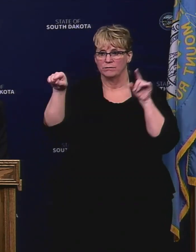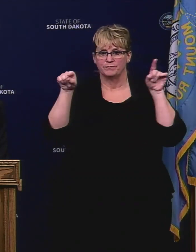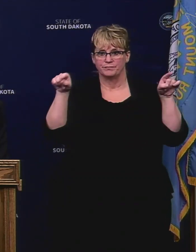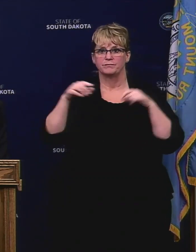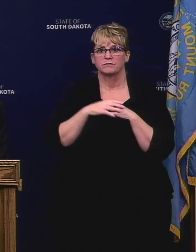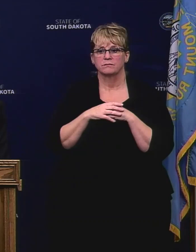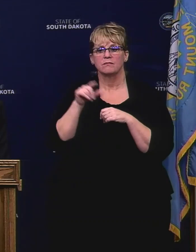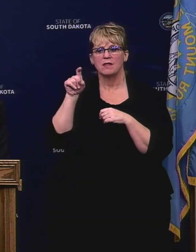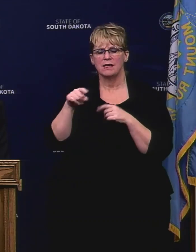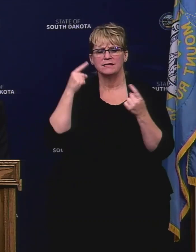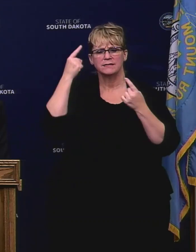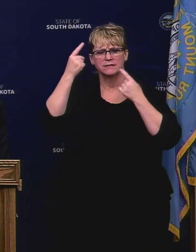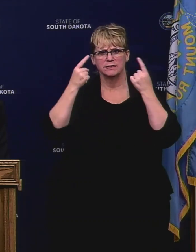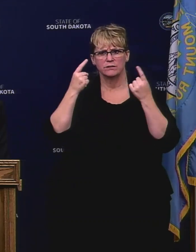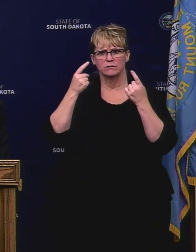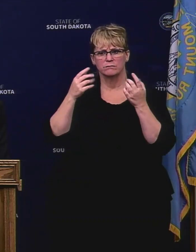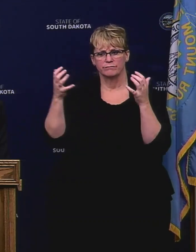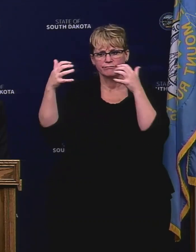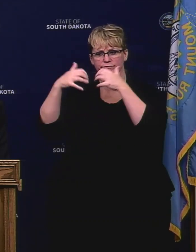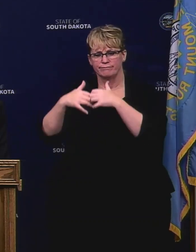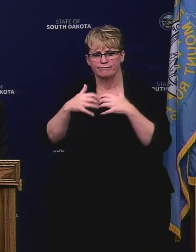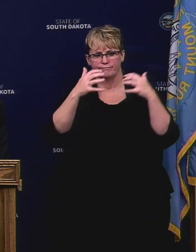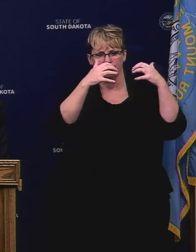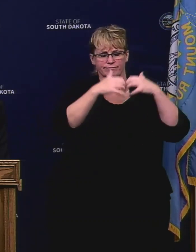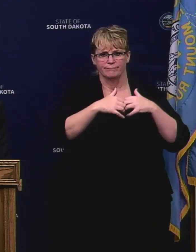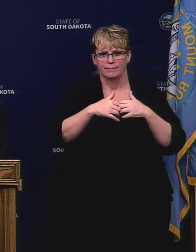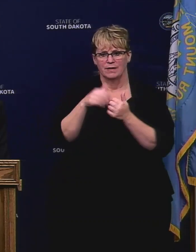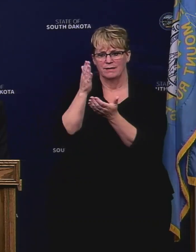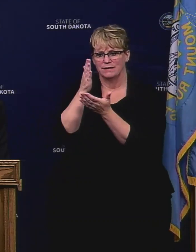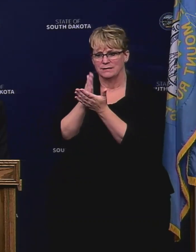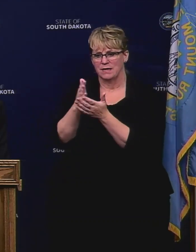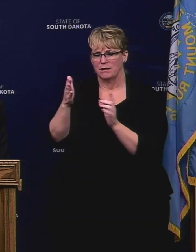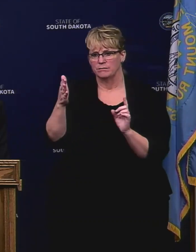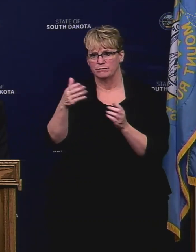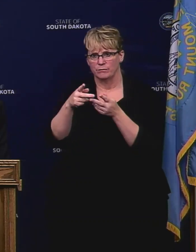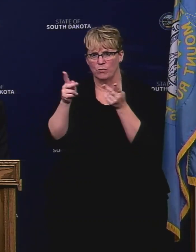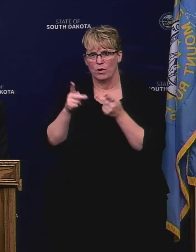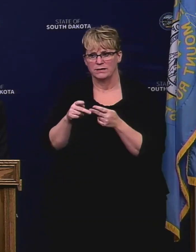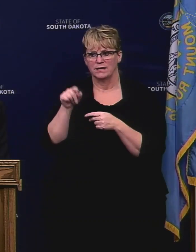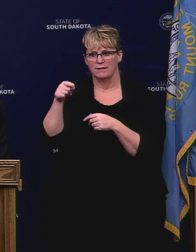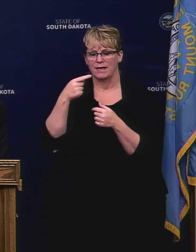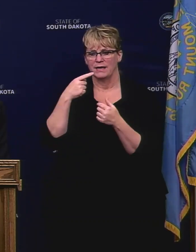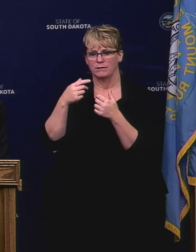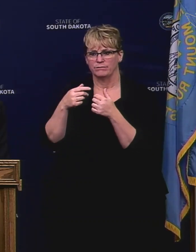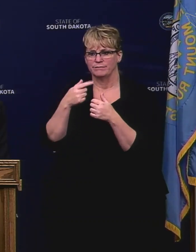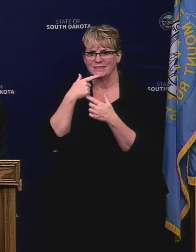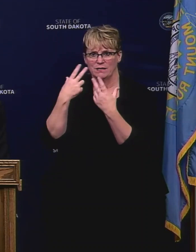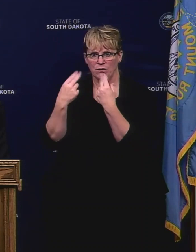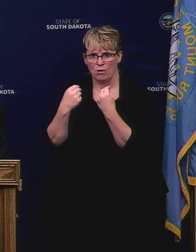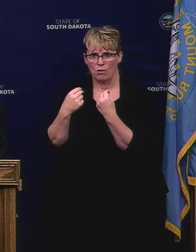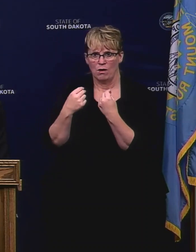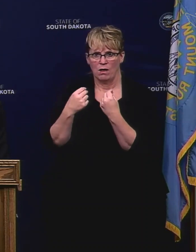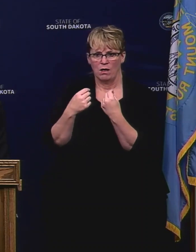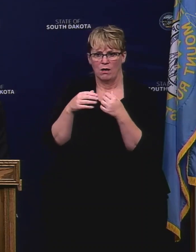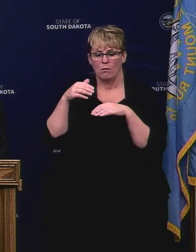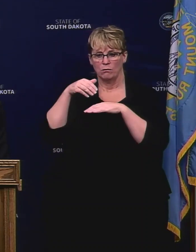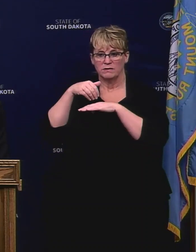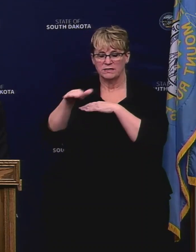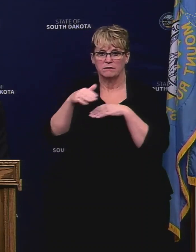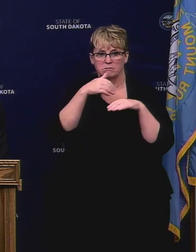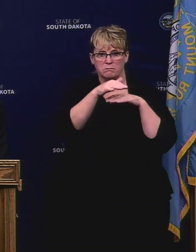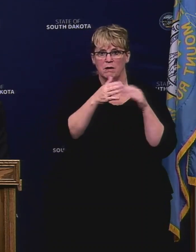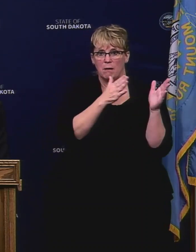consider and move those checkpoints. They have rejected that, so I sent them a plan that I'm hoping they will find